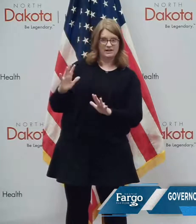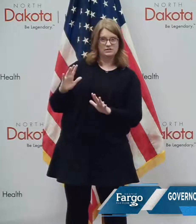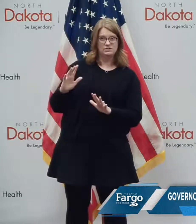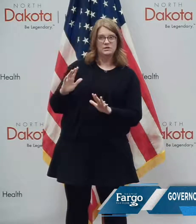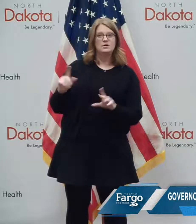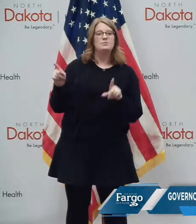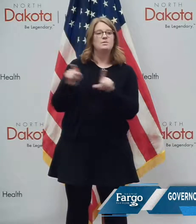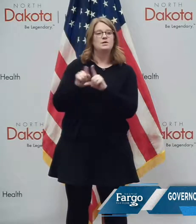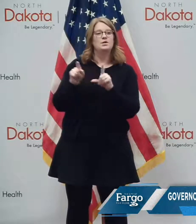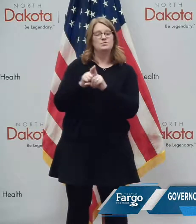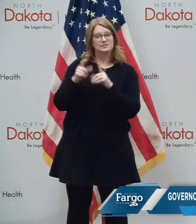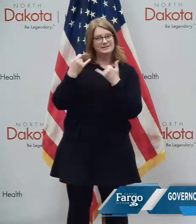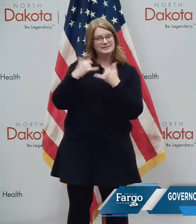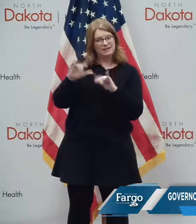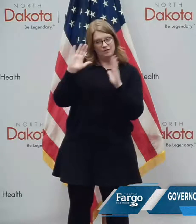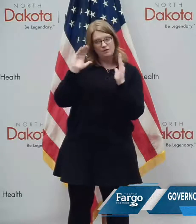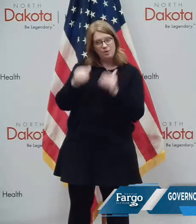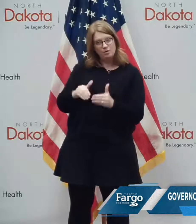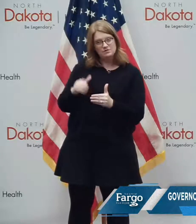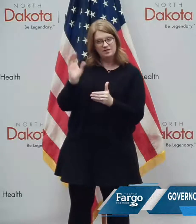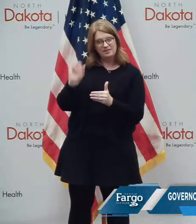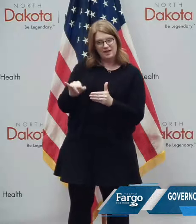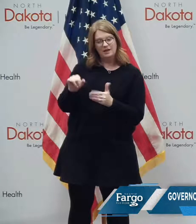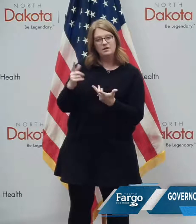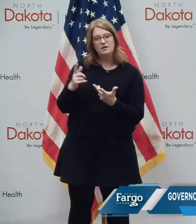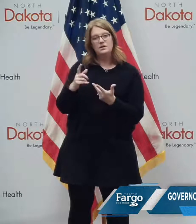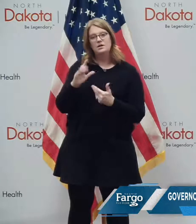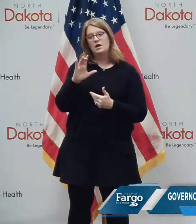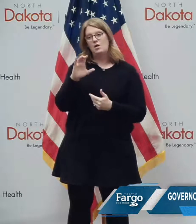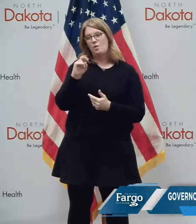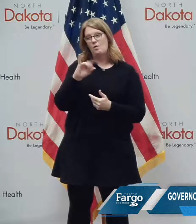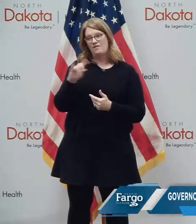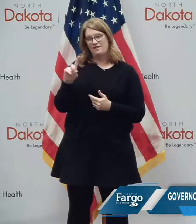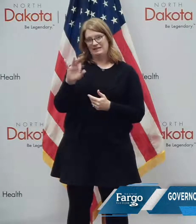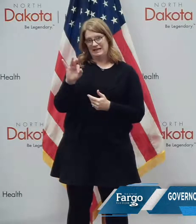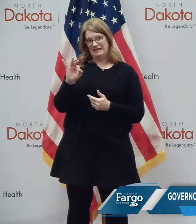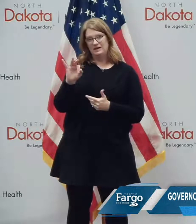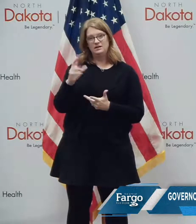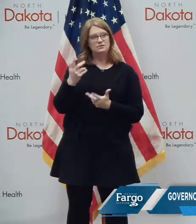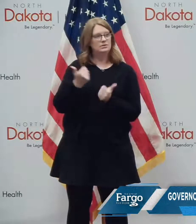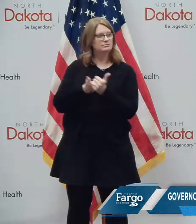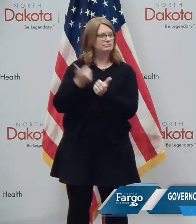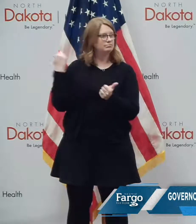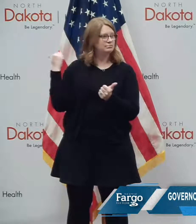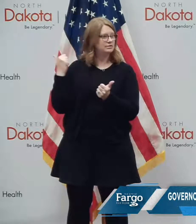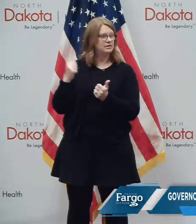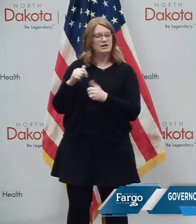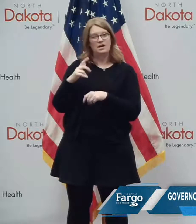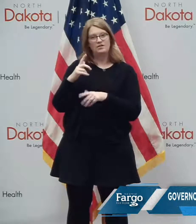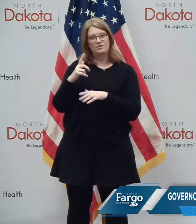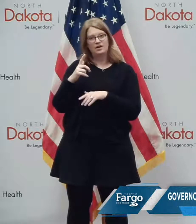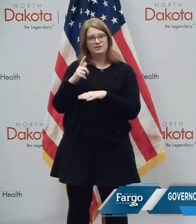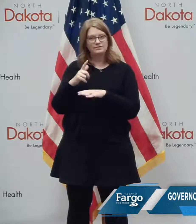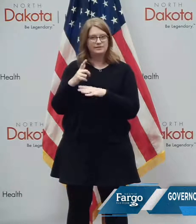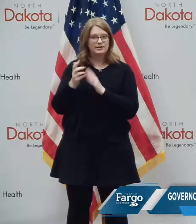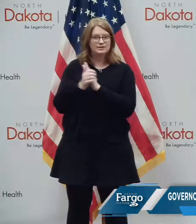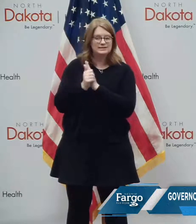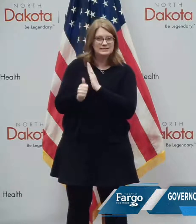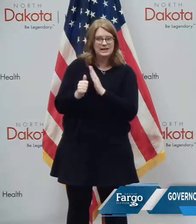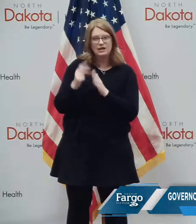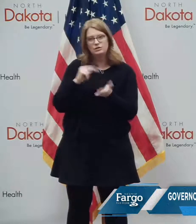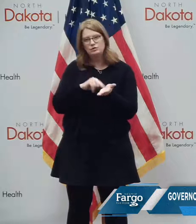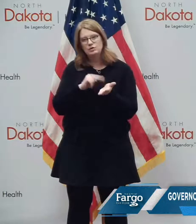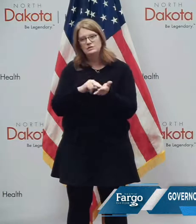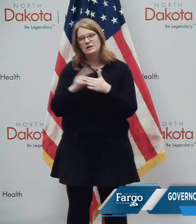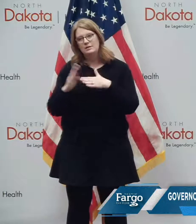down on this, that keeping COVID-19 out of our long-term care facilities, whether it's skilled nursing, basic care, or